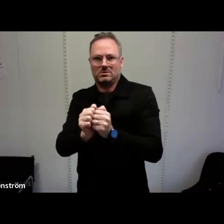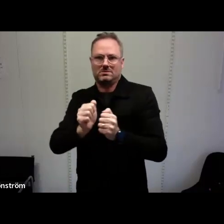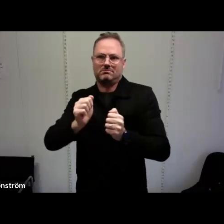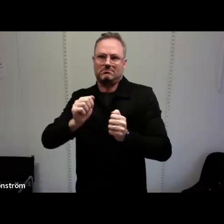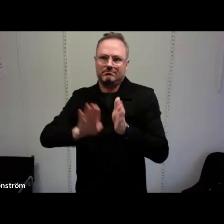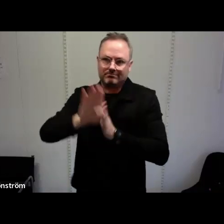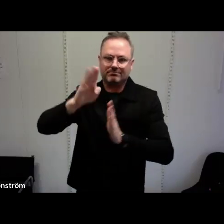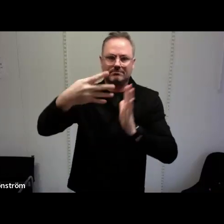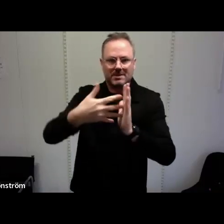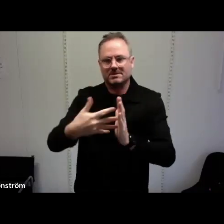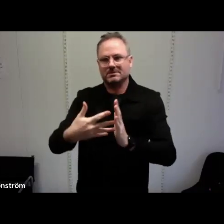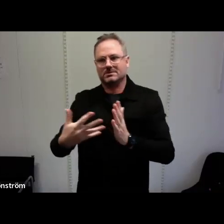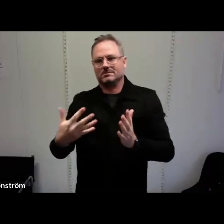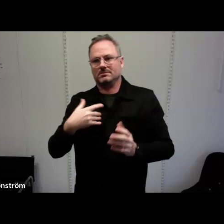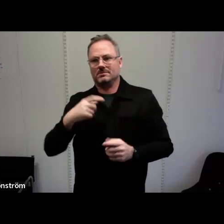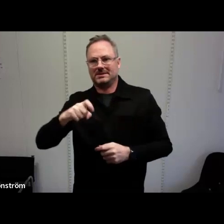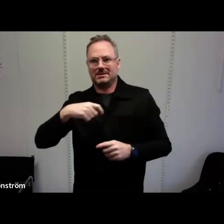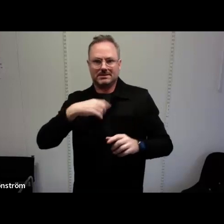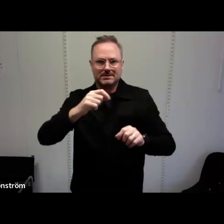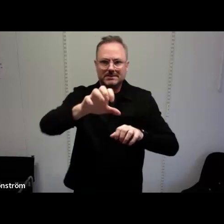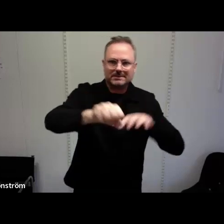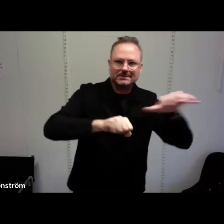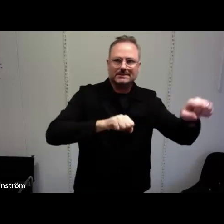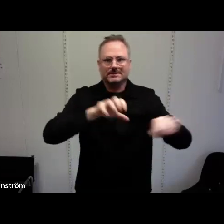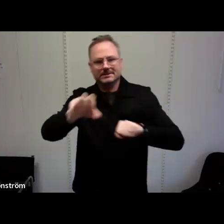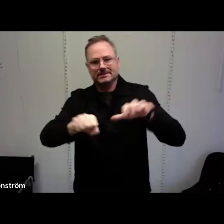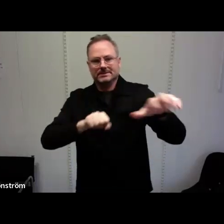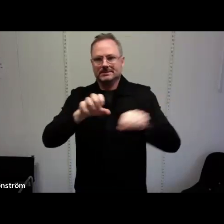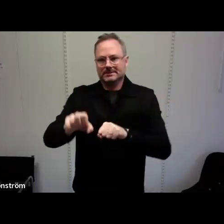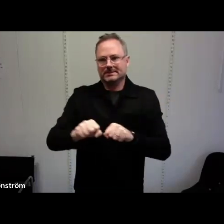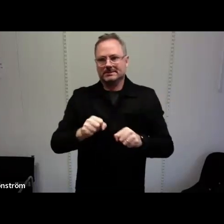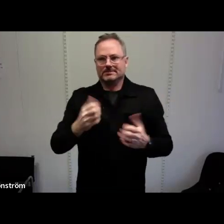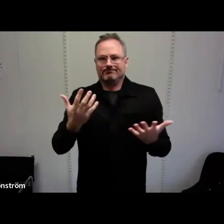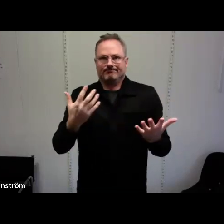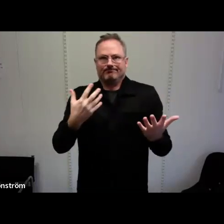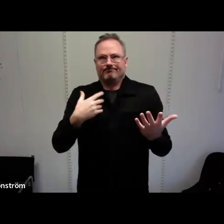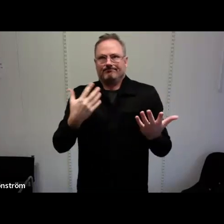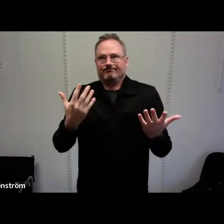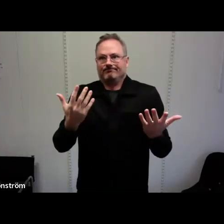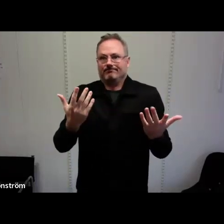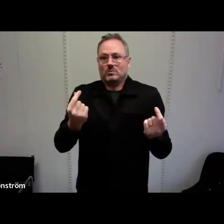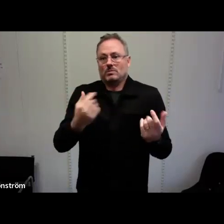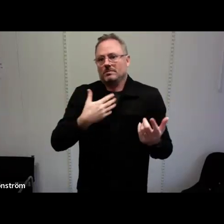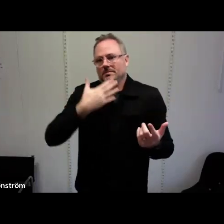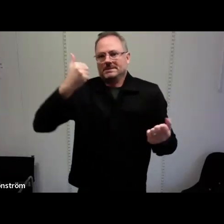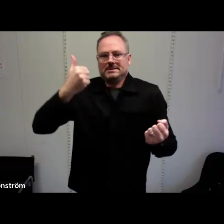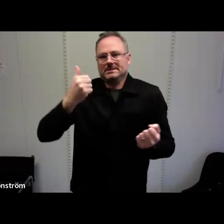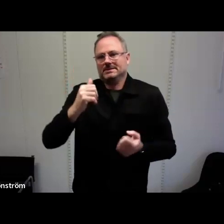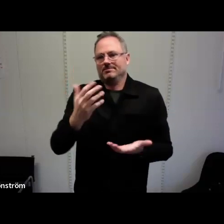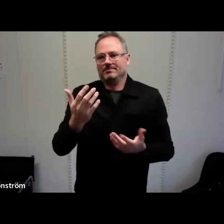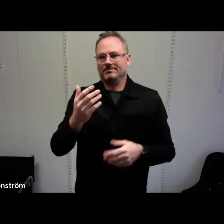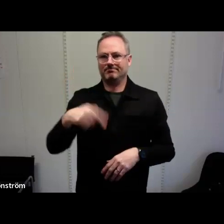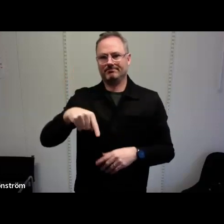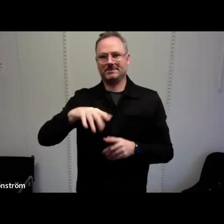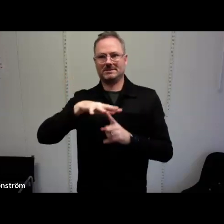either other assessments or other just published research that we can sort of piggyback on and use to support our